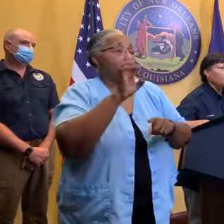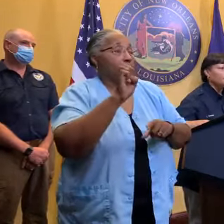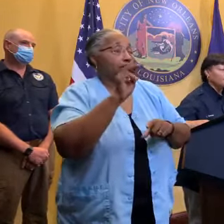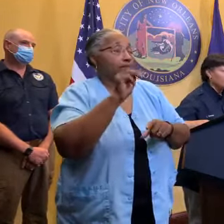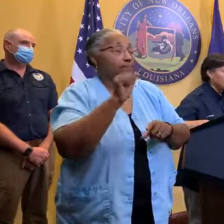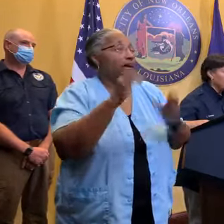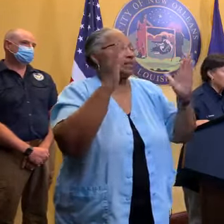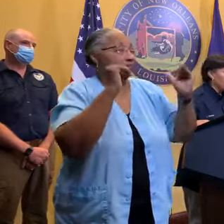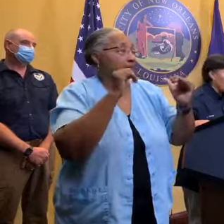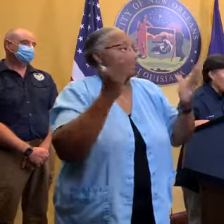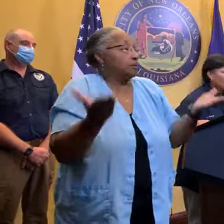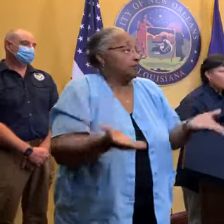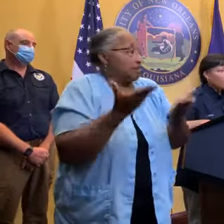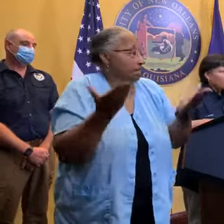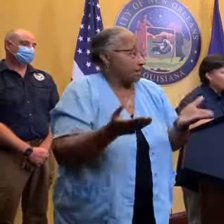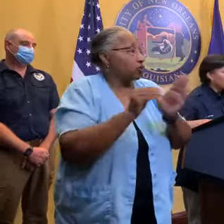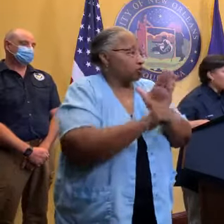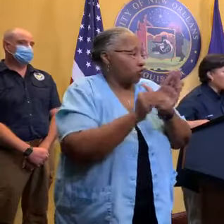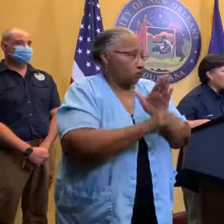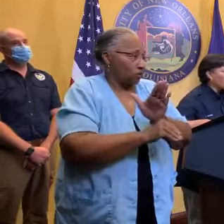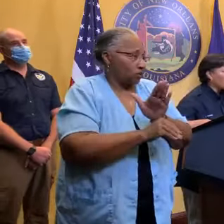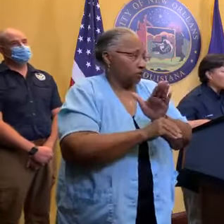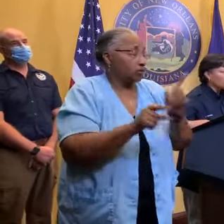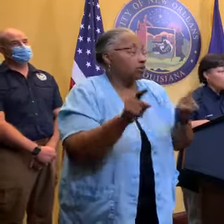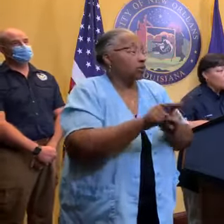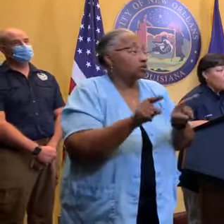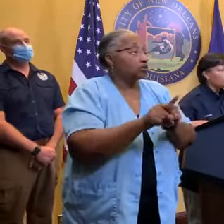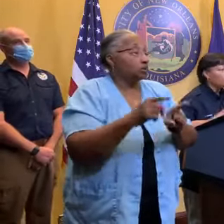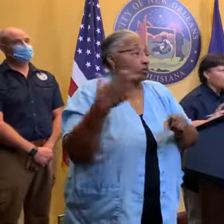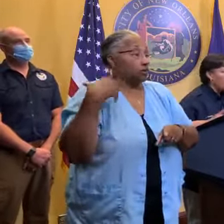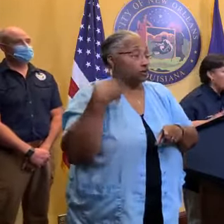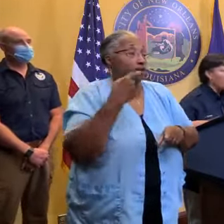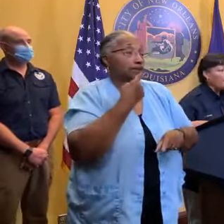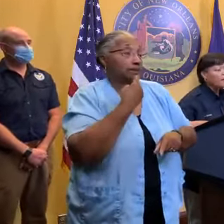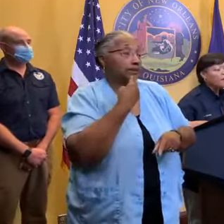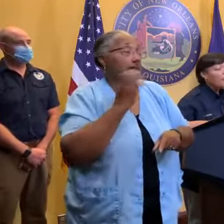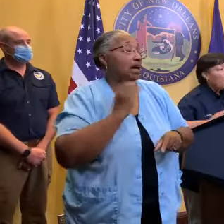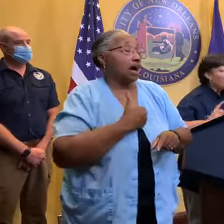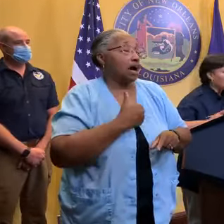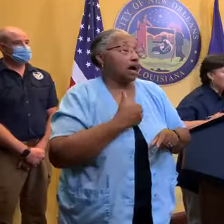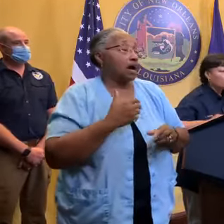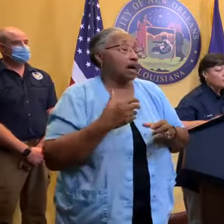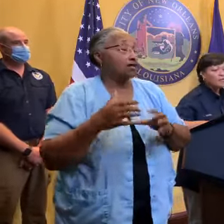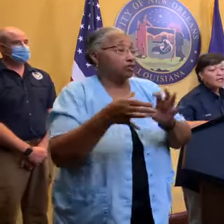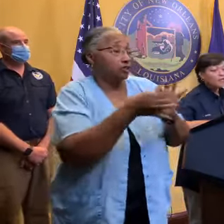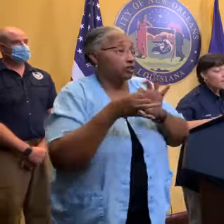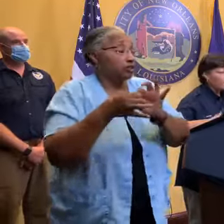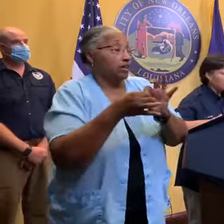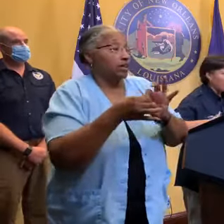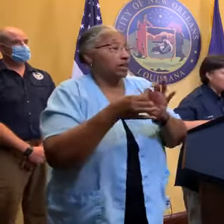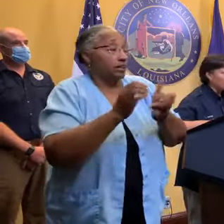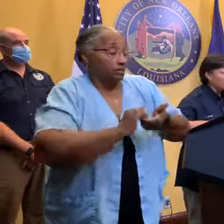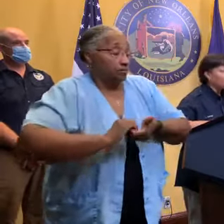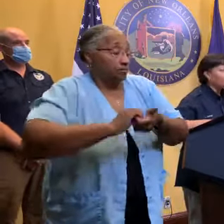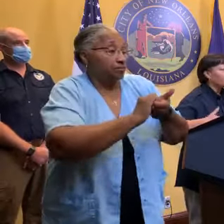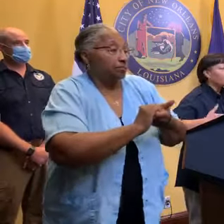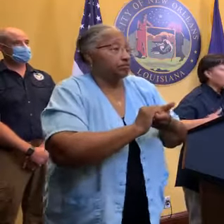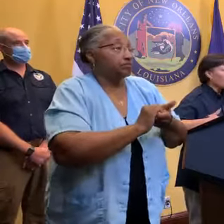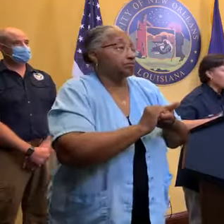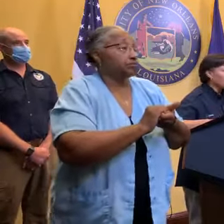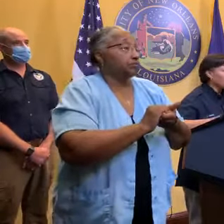in New Orleans at that time as well. Of course, as the Colonel mentioned, our Unified Command up in EOC, as Colin